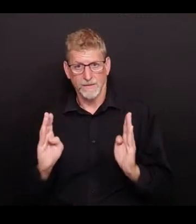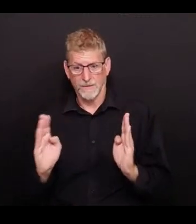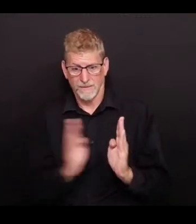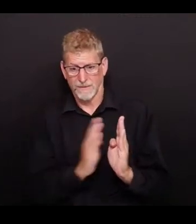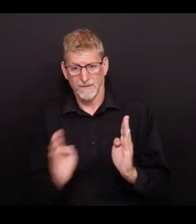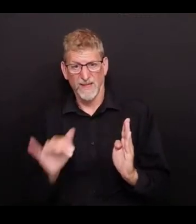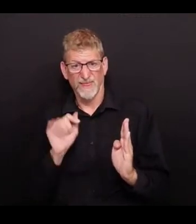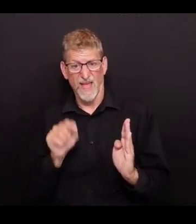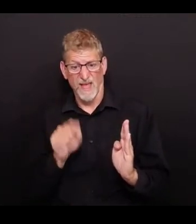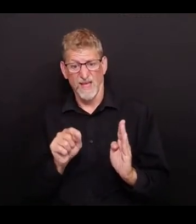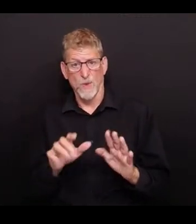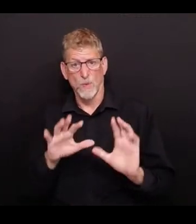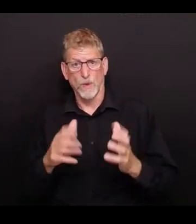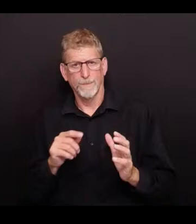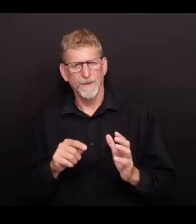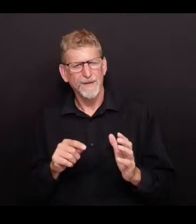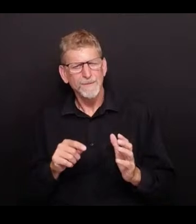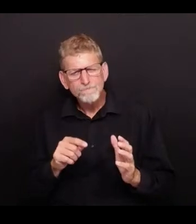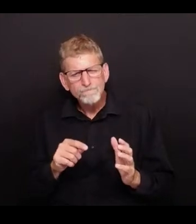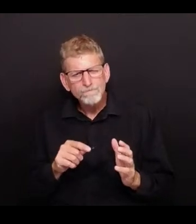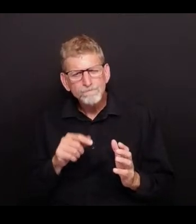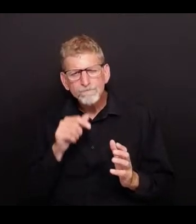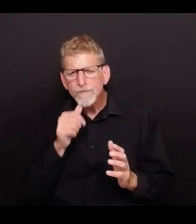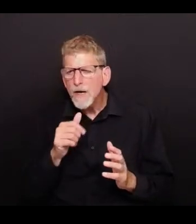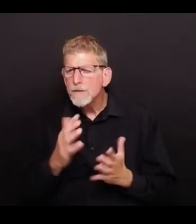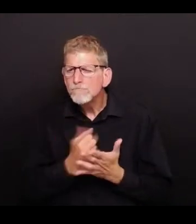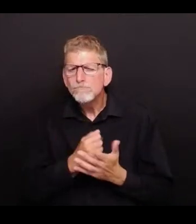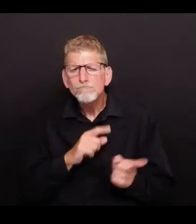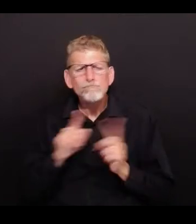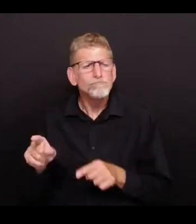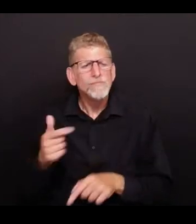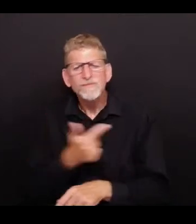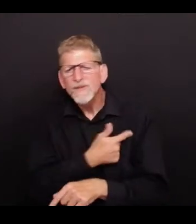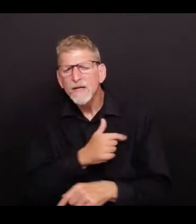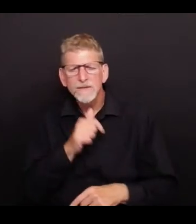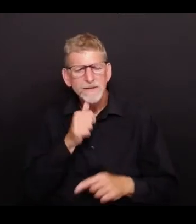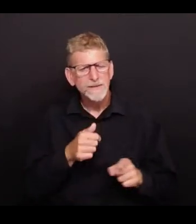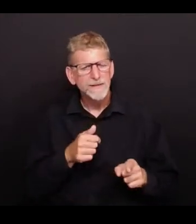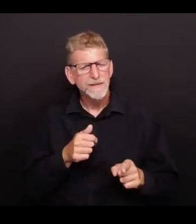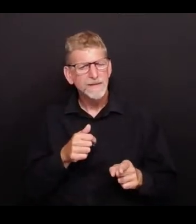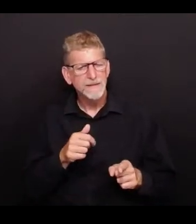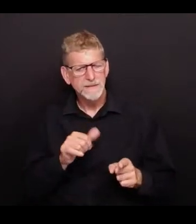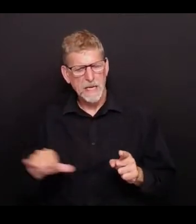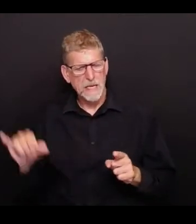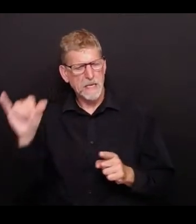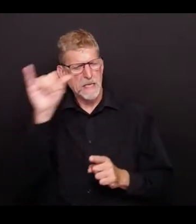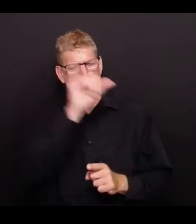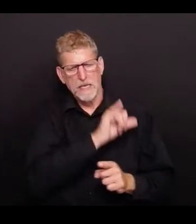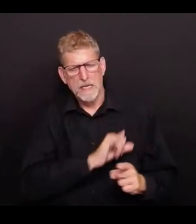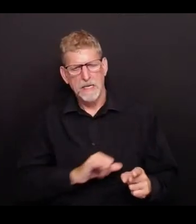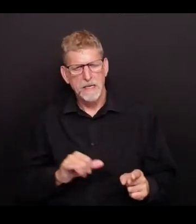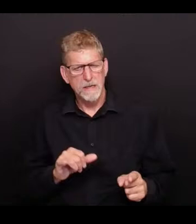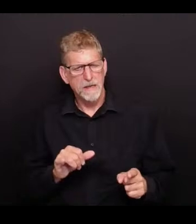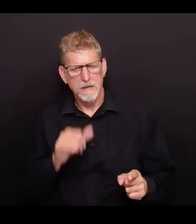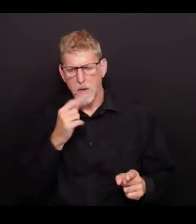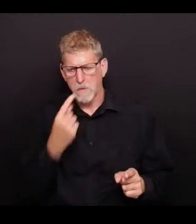group, we're seeing, a lower uptake at this point in that age group across the state